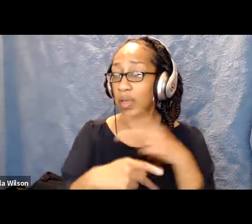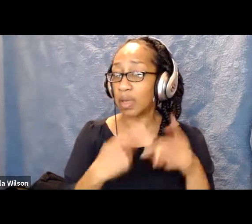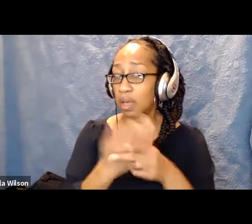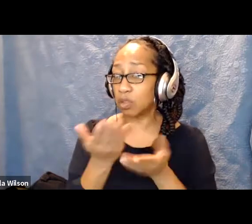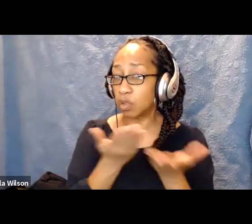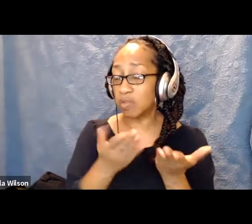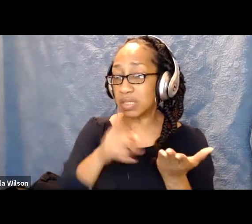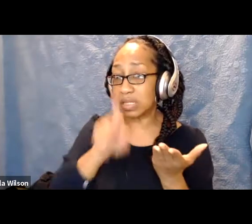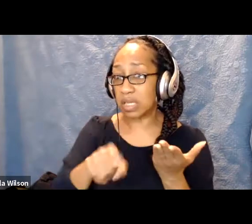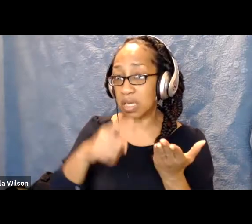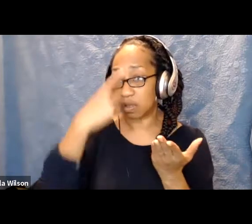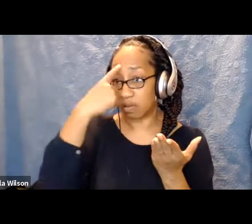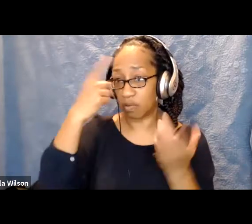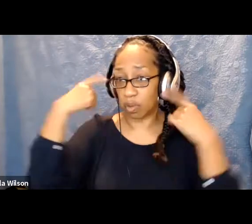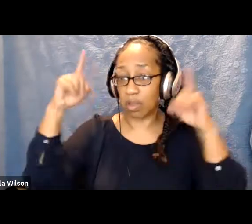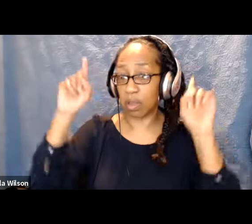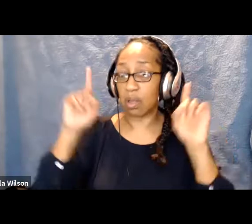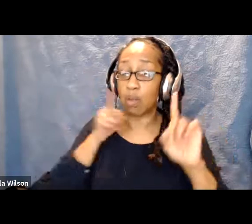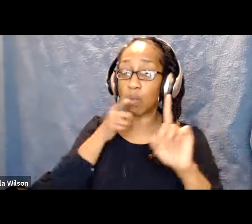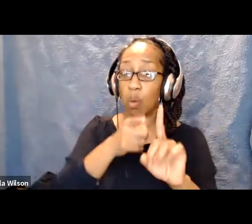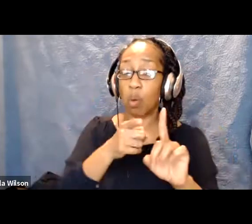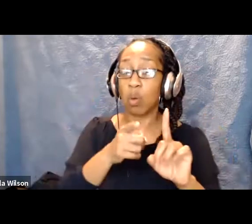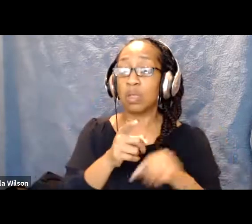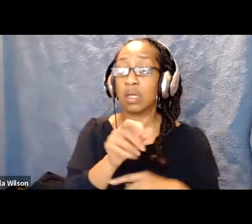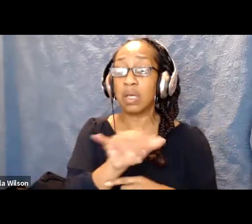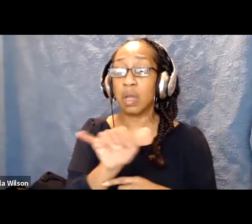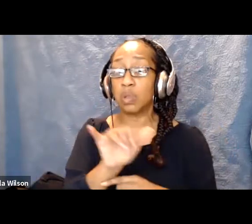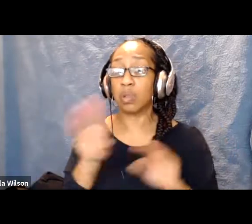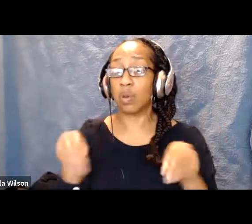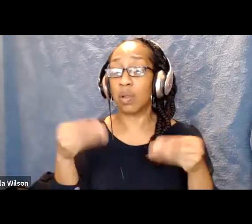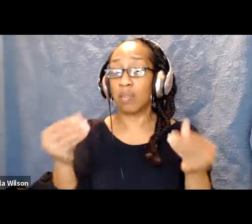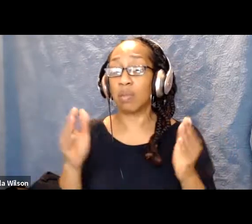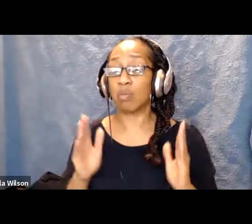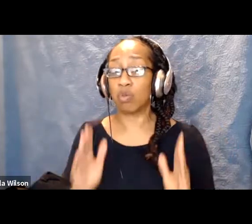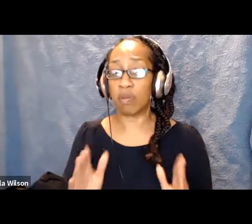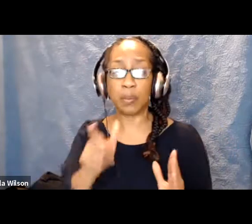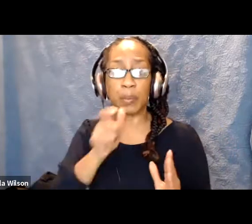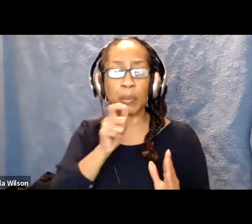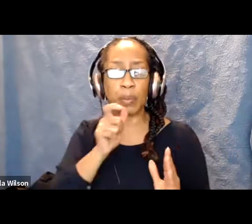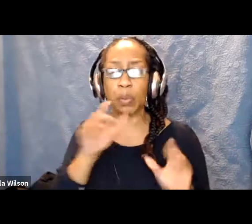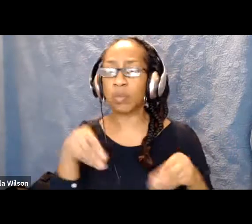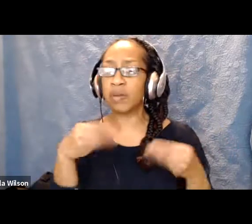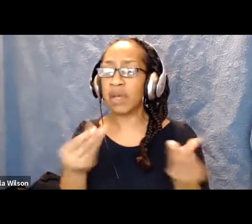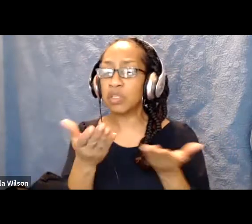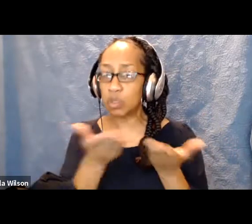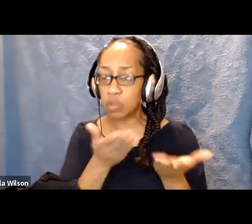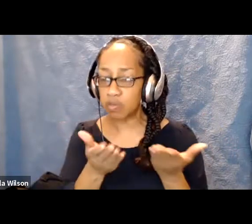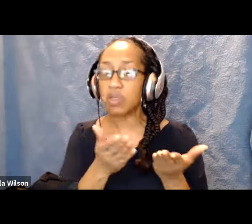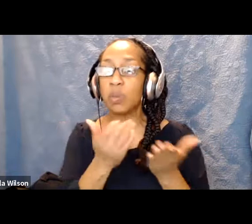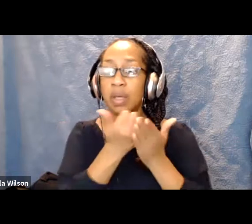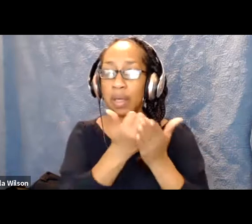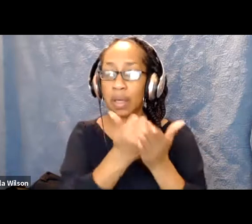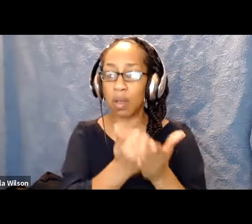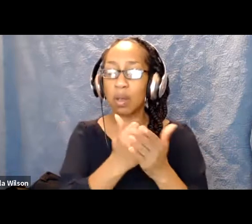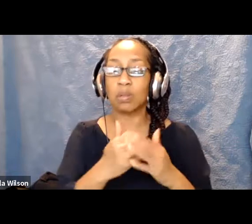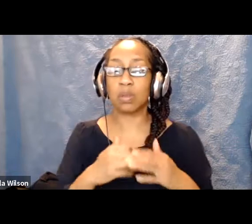to achieve that goal and the providers of those services. And many VR agencies recognize that